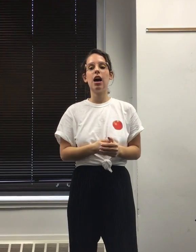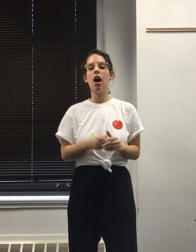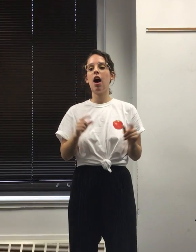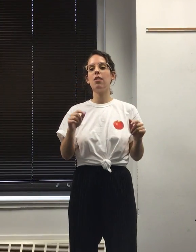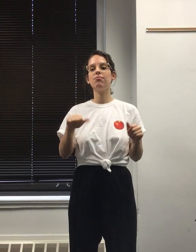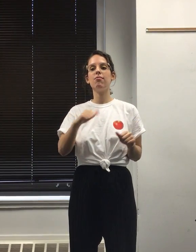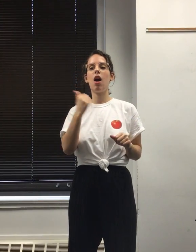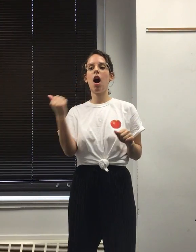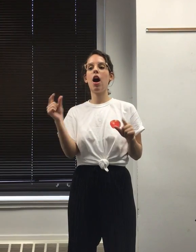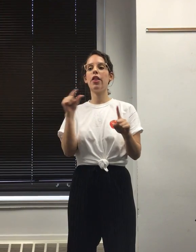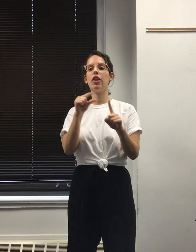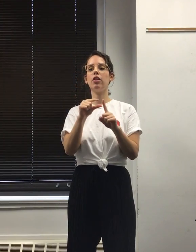Nice dirty sponge here.